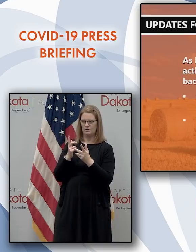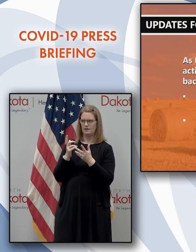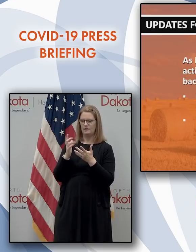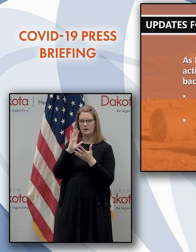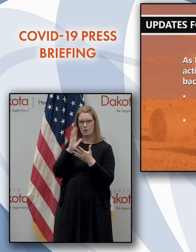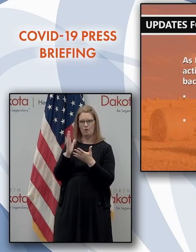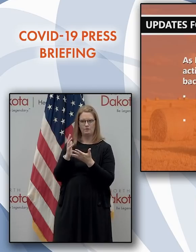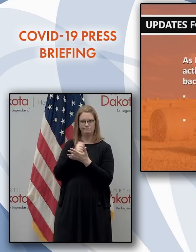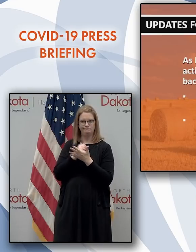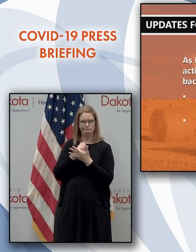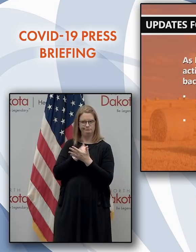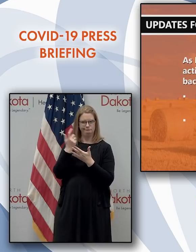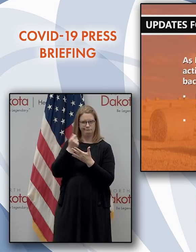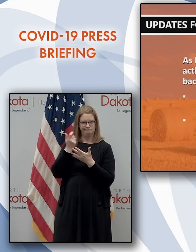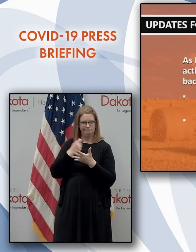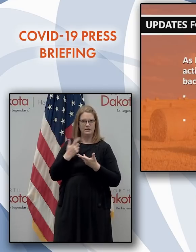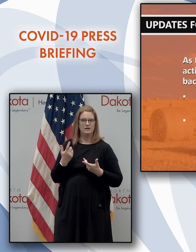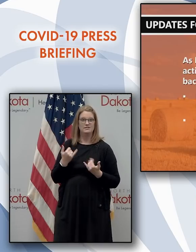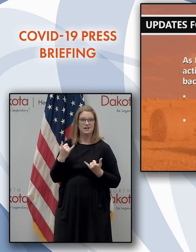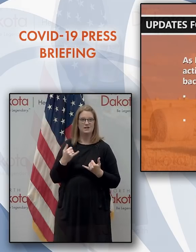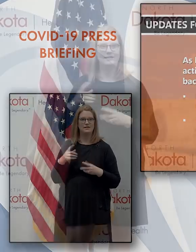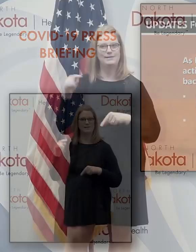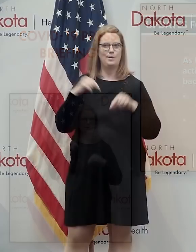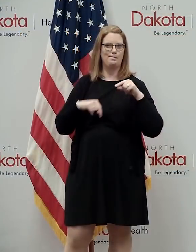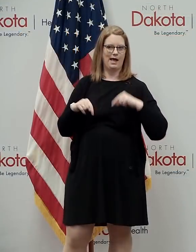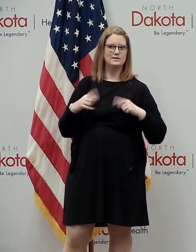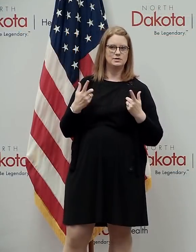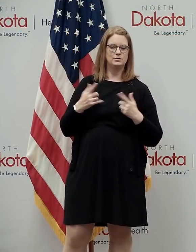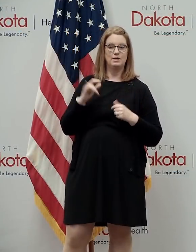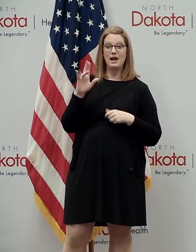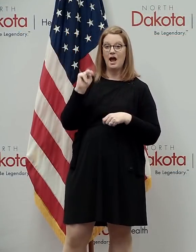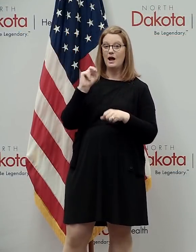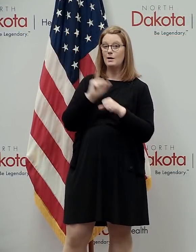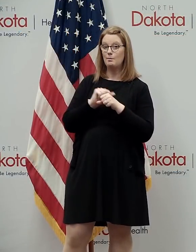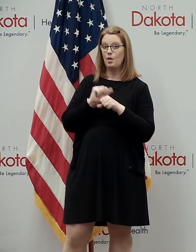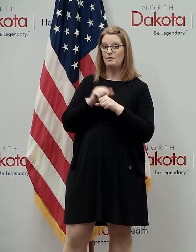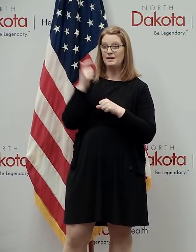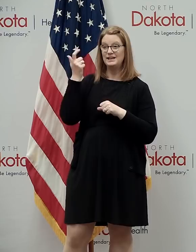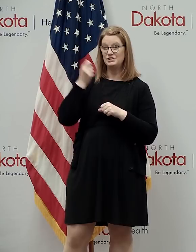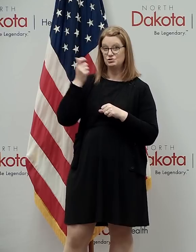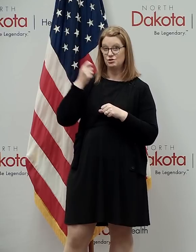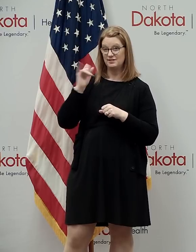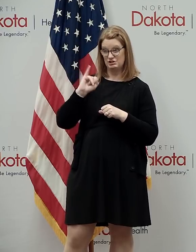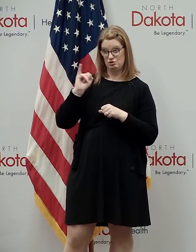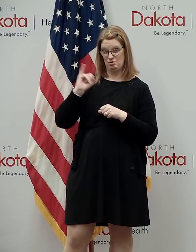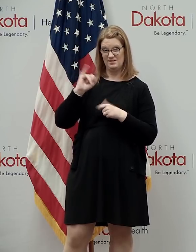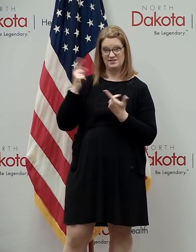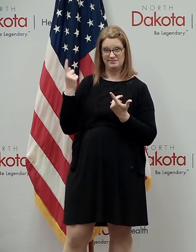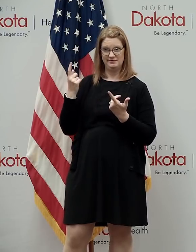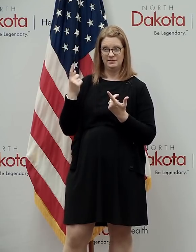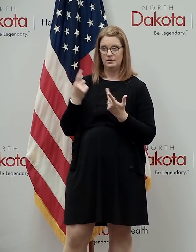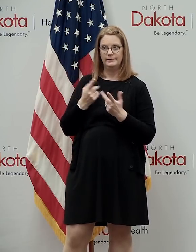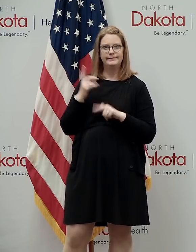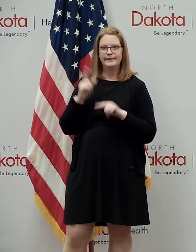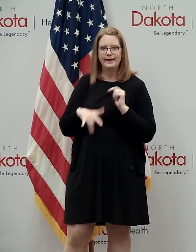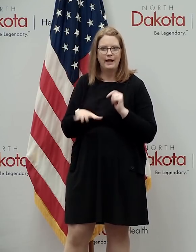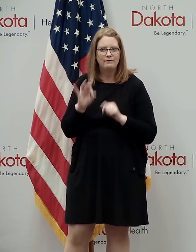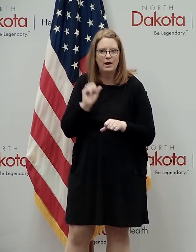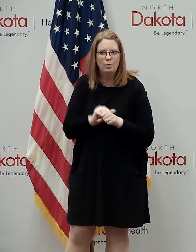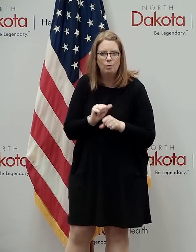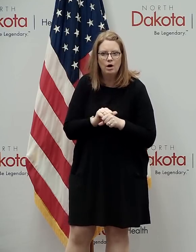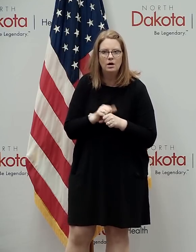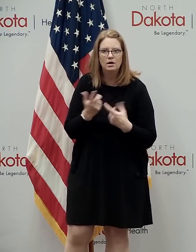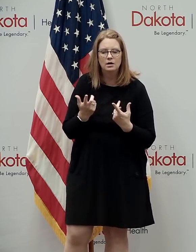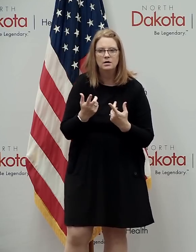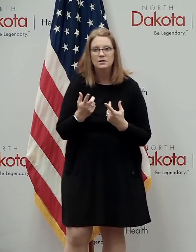requalify for benefits. And this takes us back to what unemployment insurance is meant to be for people that are unable to find work. But we know that